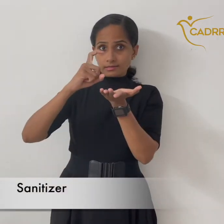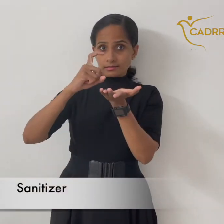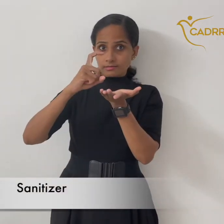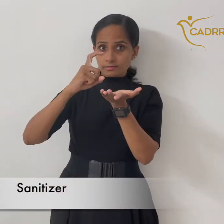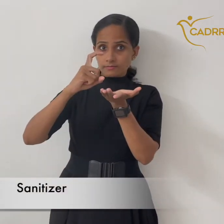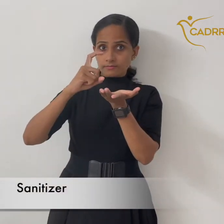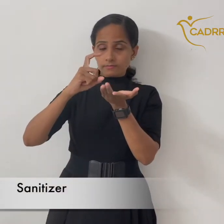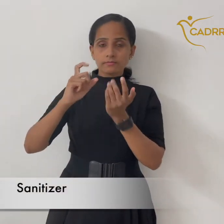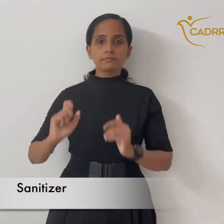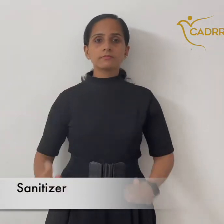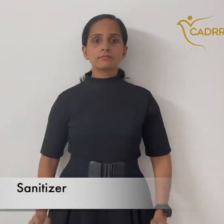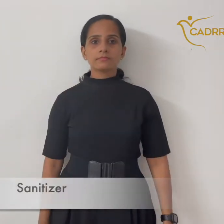Sanitizer.